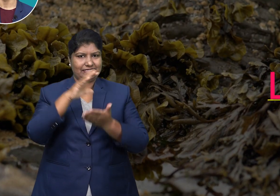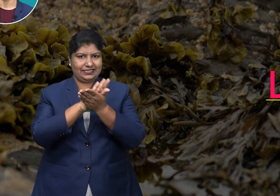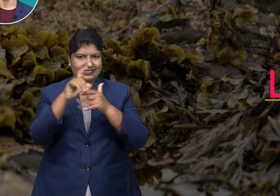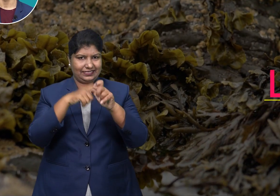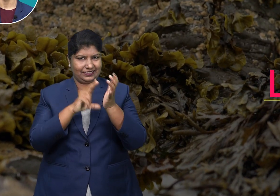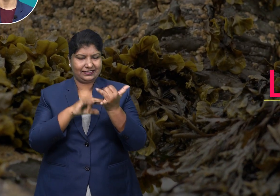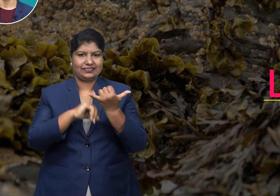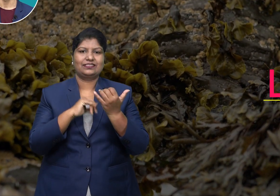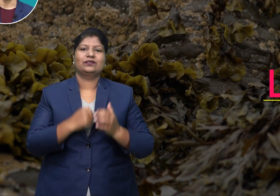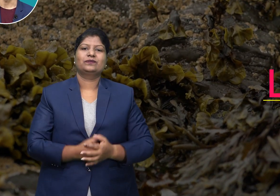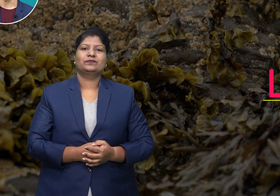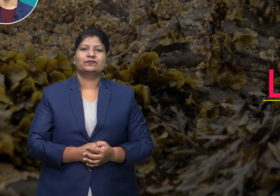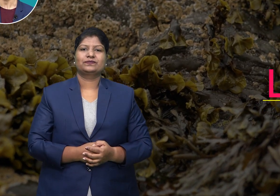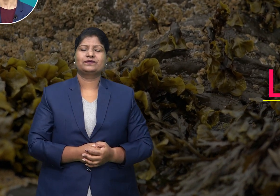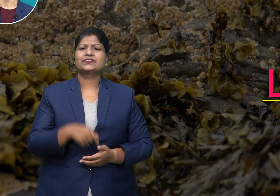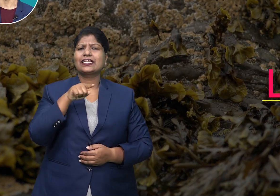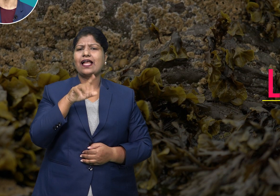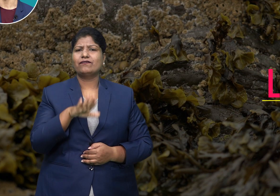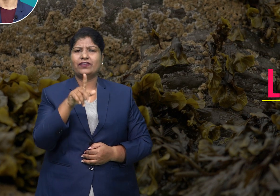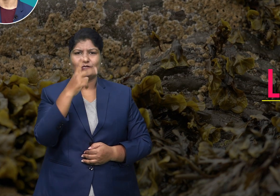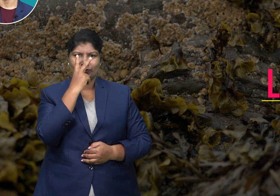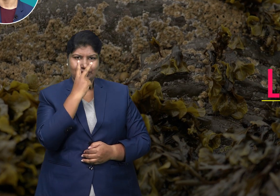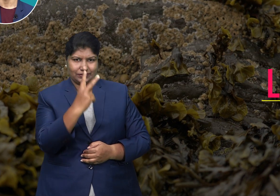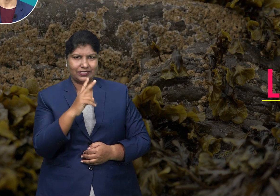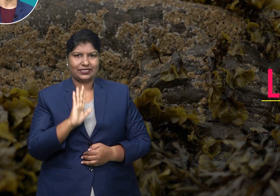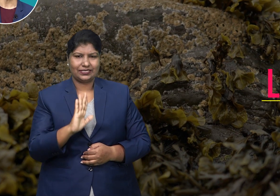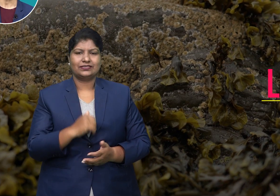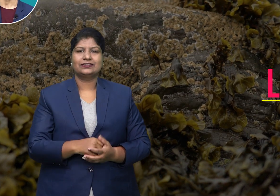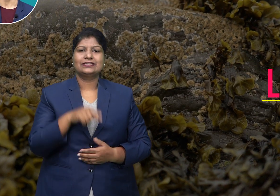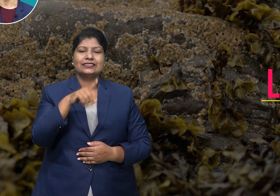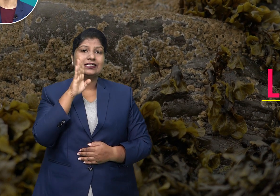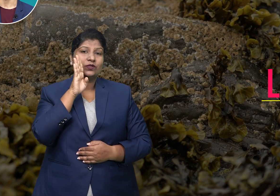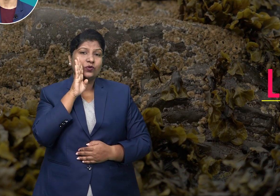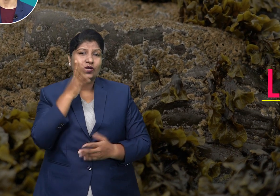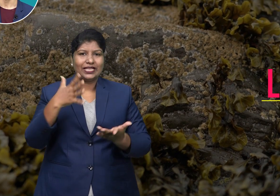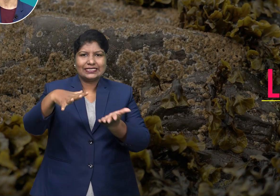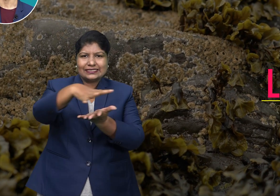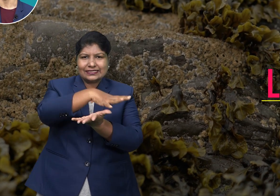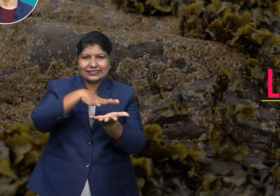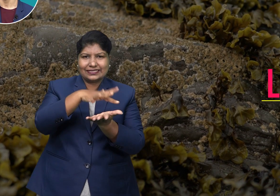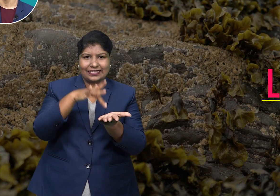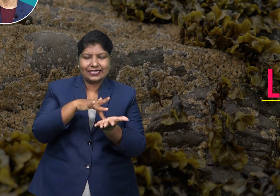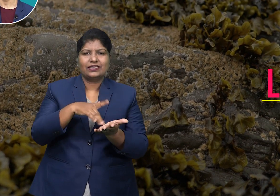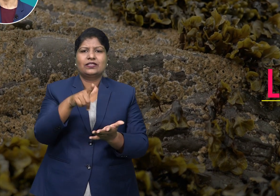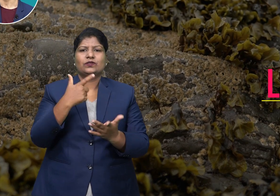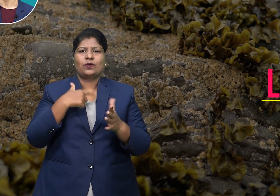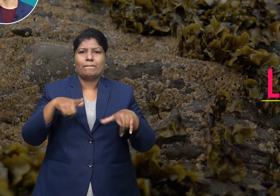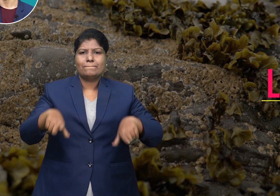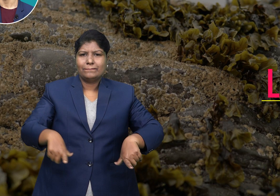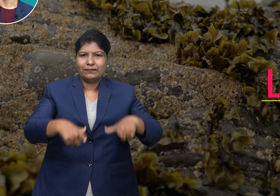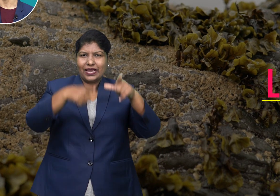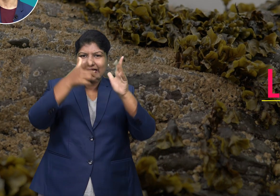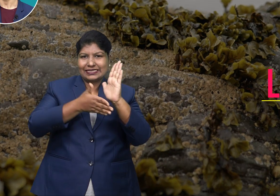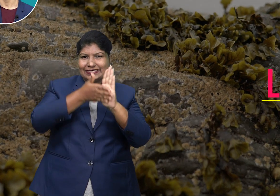Lichens. You may have observed greenish areas on the bark turn into